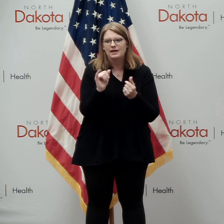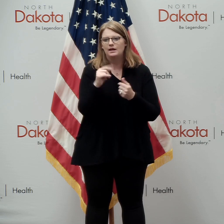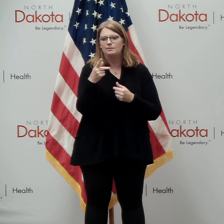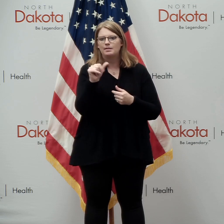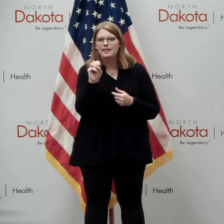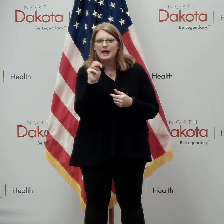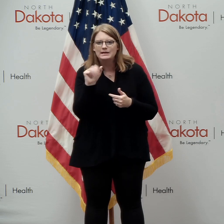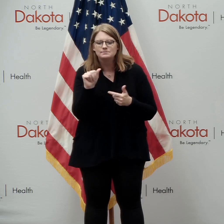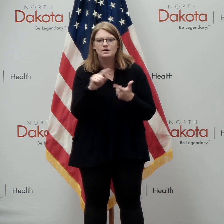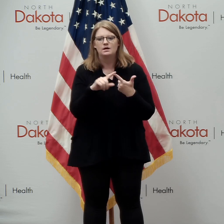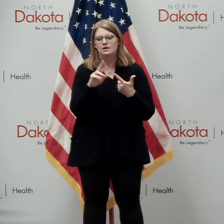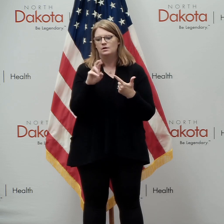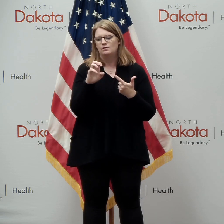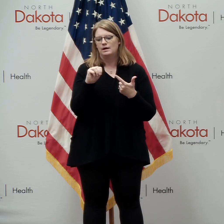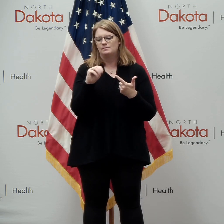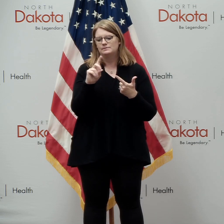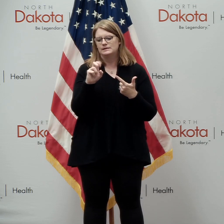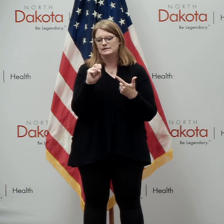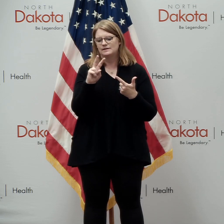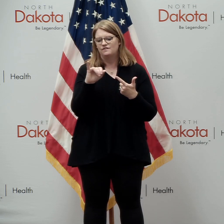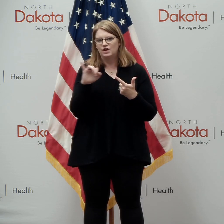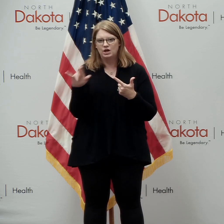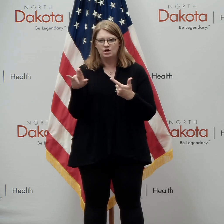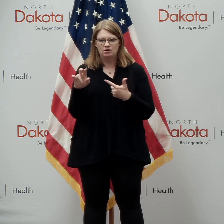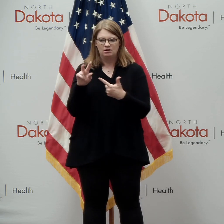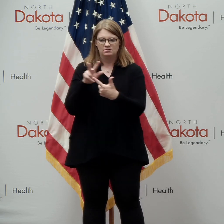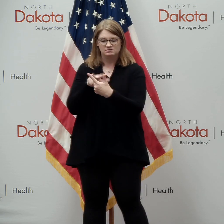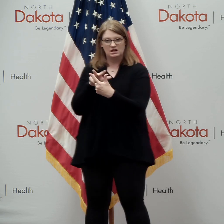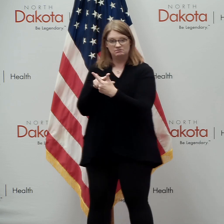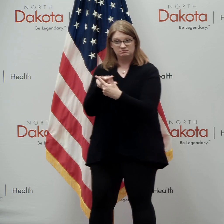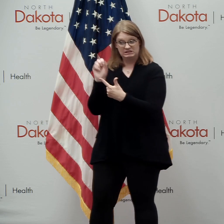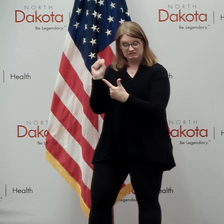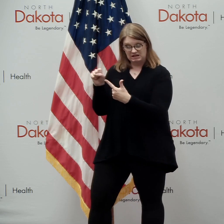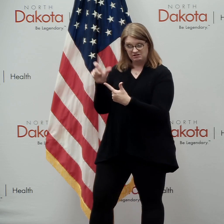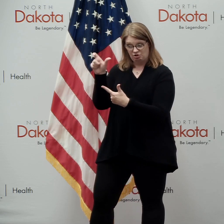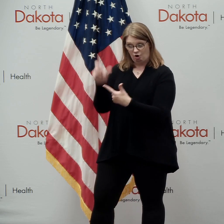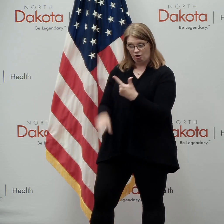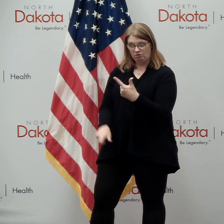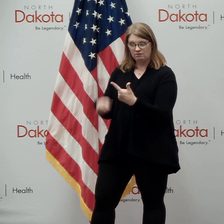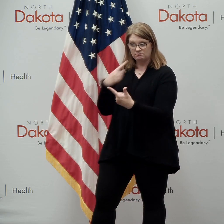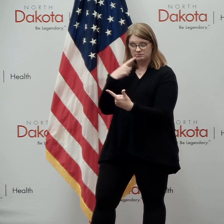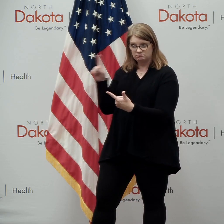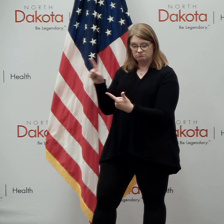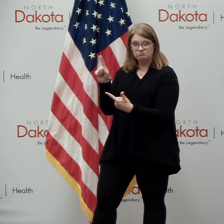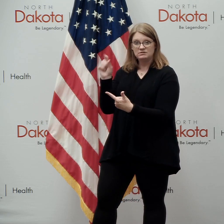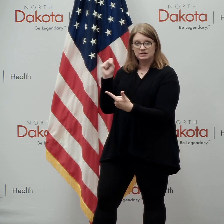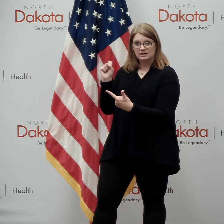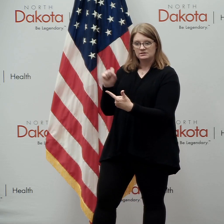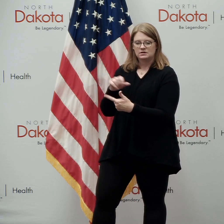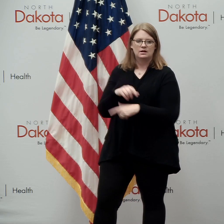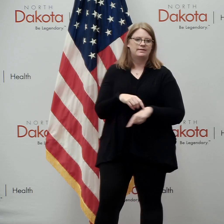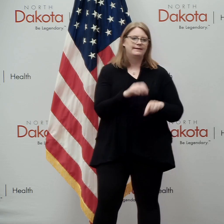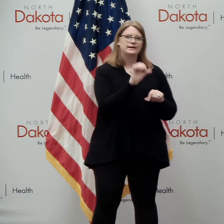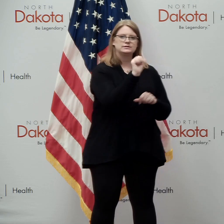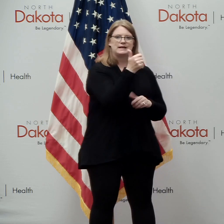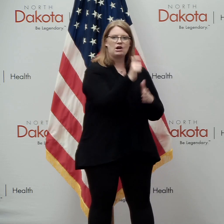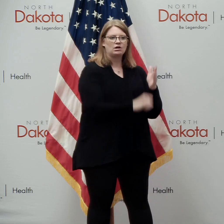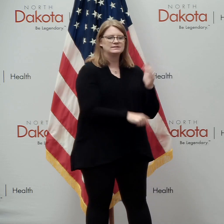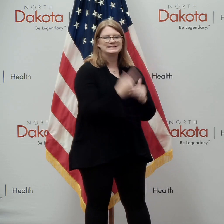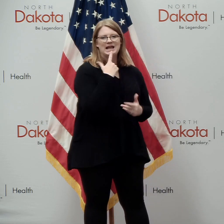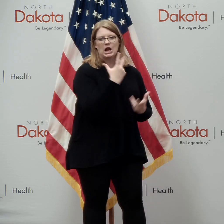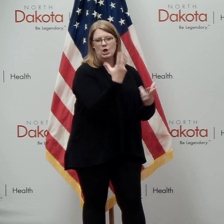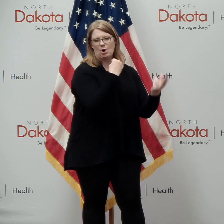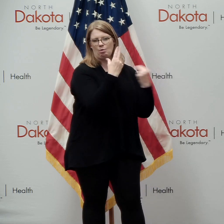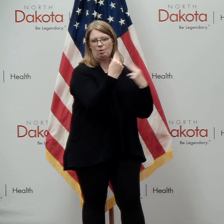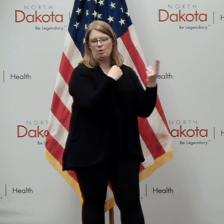plasma, remdesivir. I mean, for every article that says that this is something that really works and the medical community tells you it works, there's 10 articles that says it doesn't. So